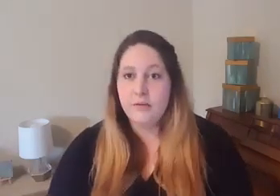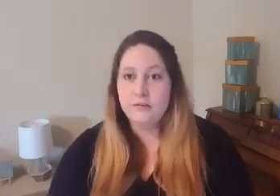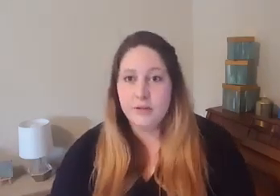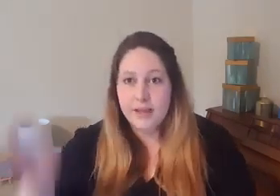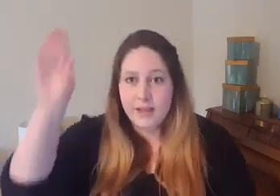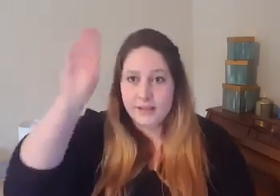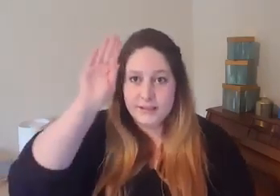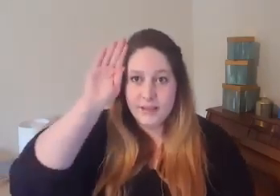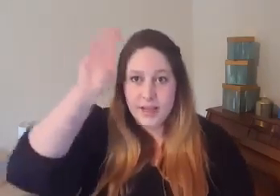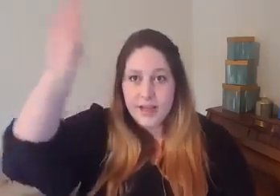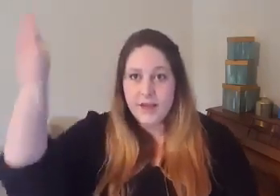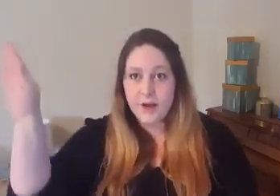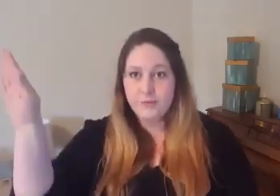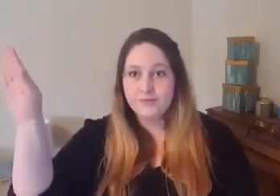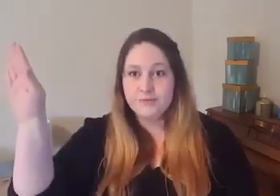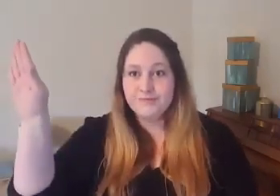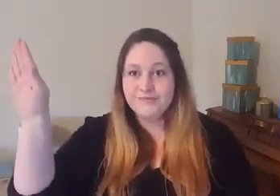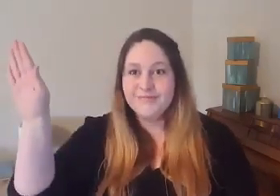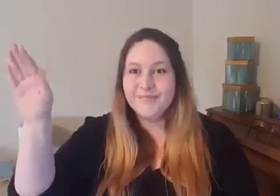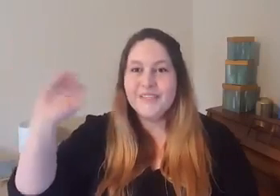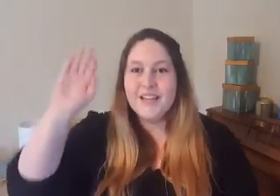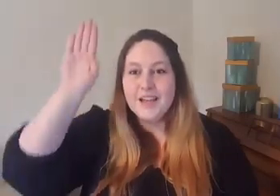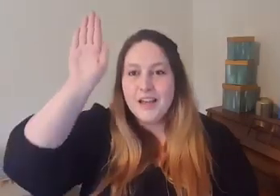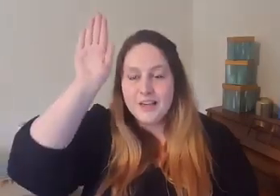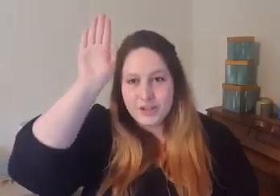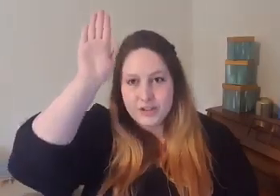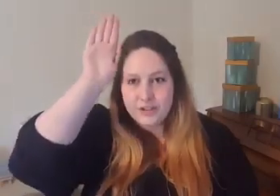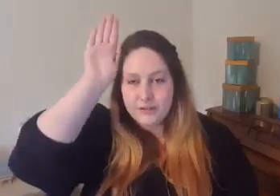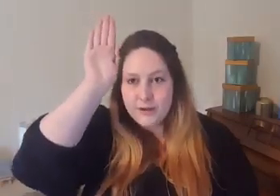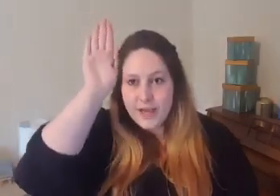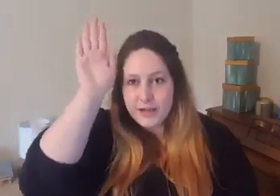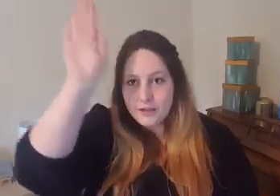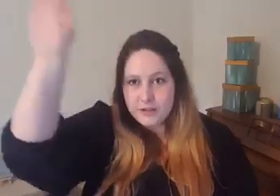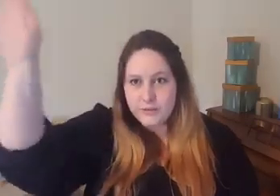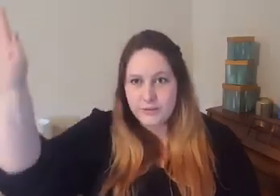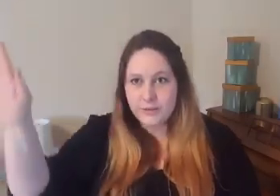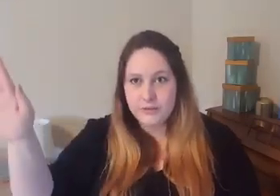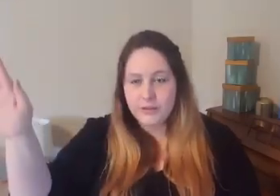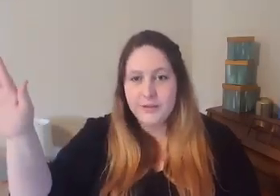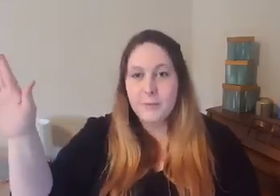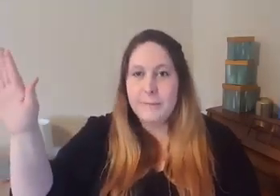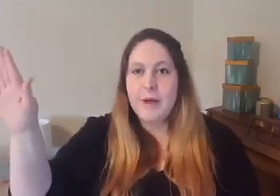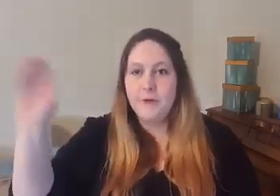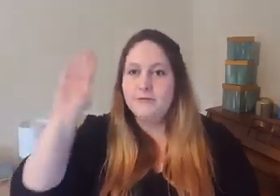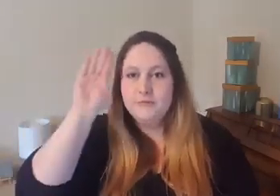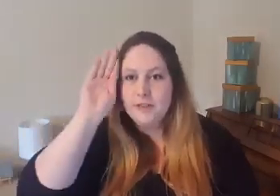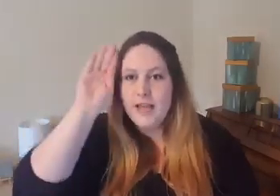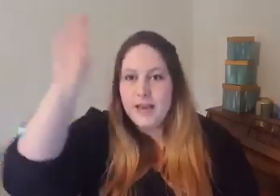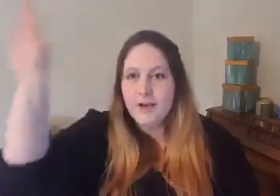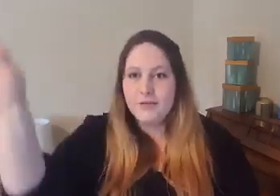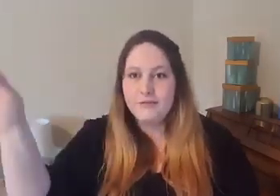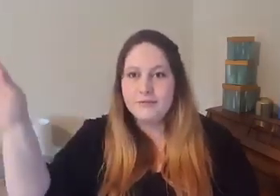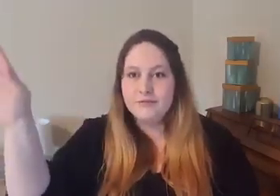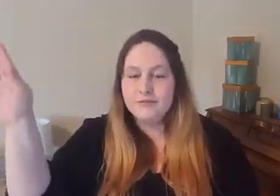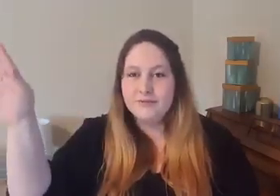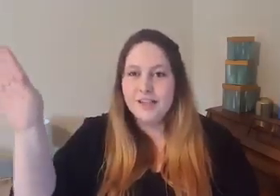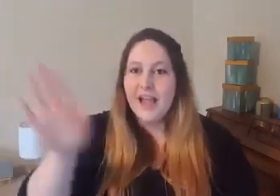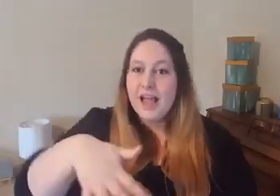hello is hello. And it just starts from your head and you just do a little rainbow. Hello. And